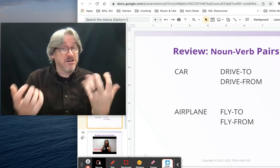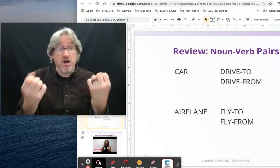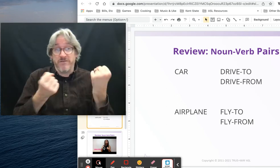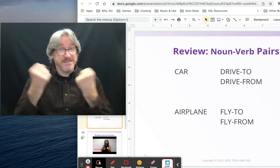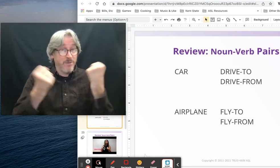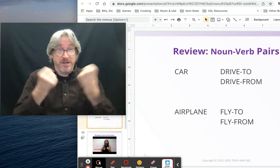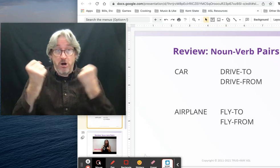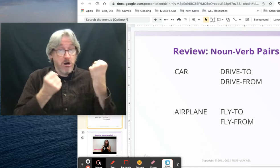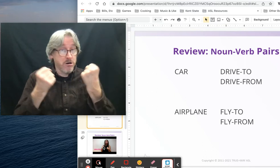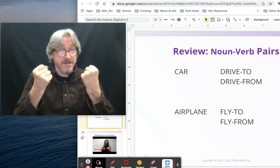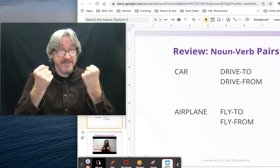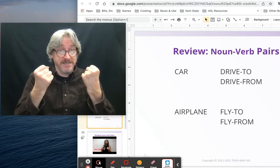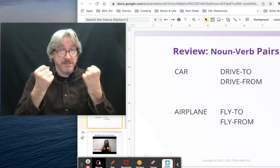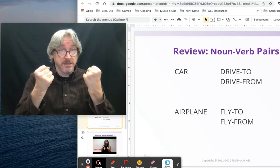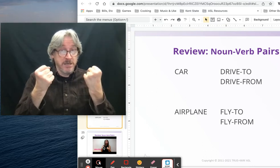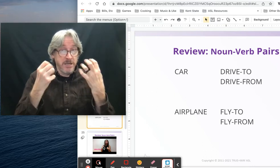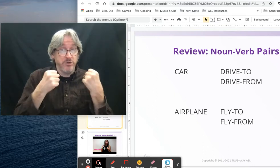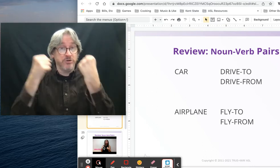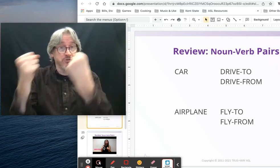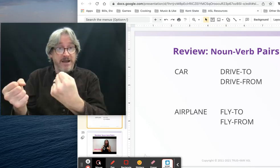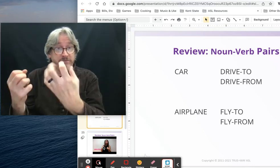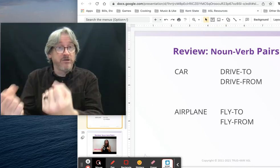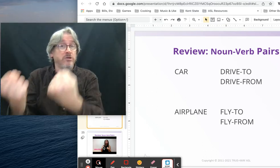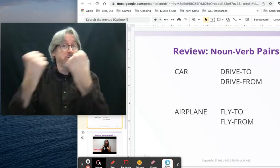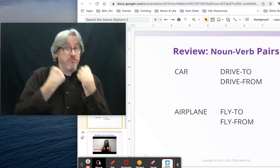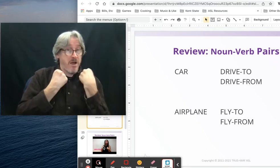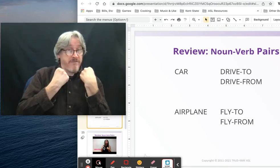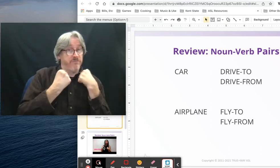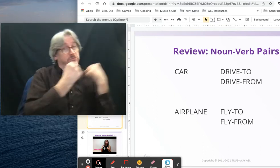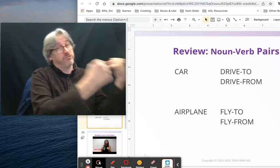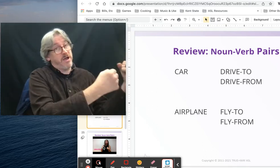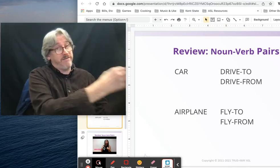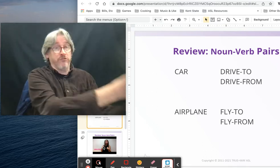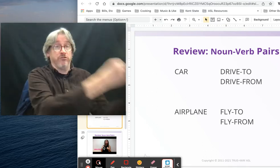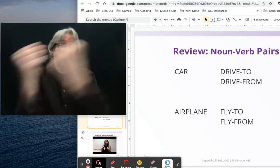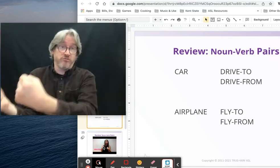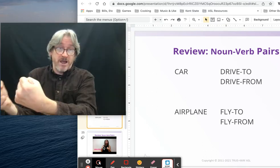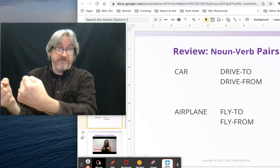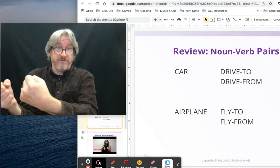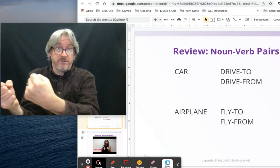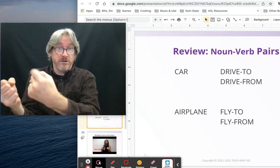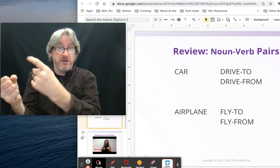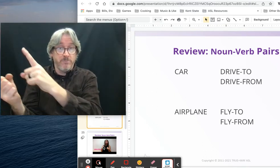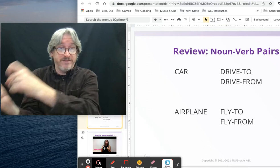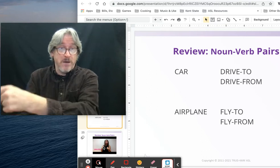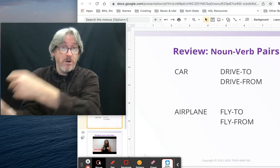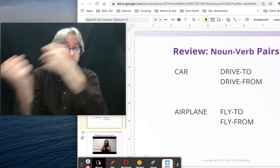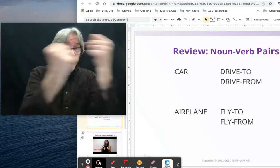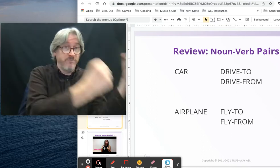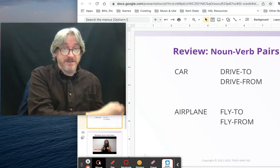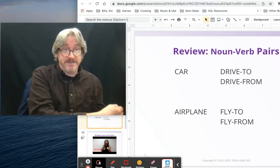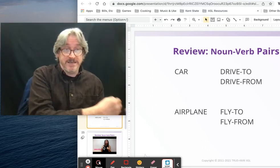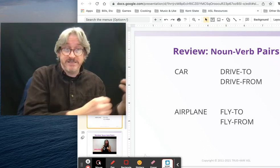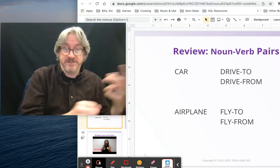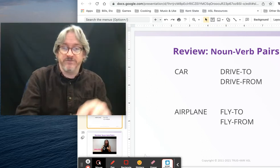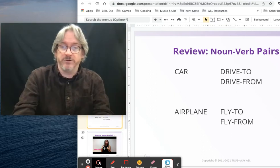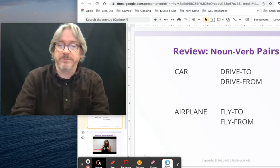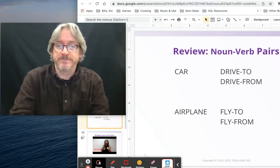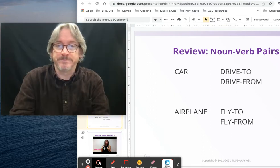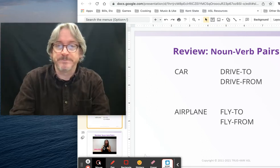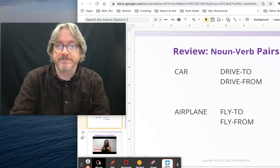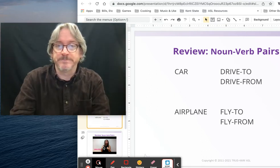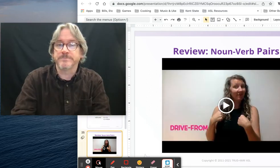So car the same way. Car is this. You can drive, drive, drive, drive. But that one movement is the